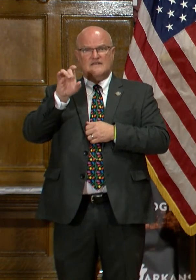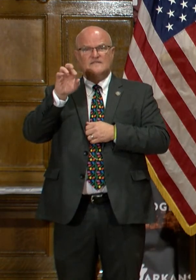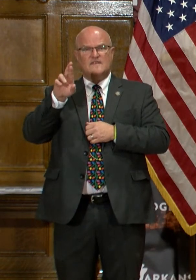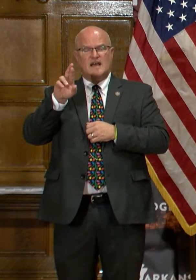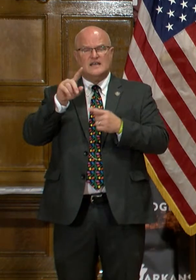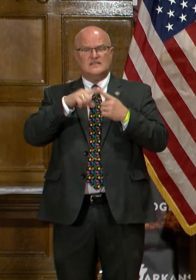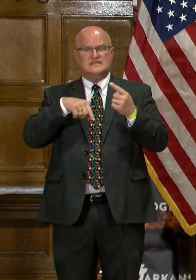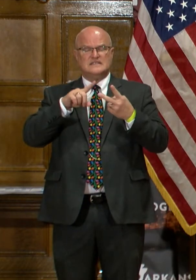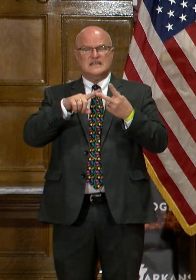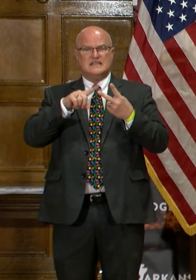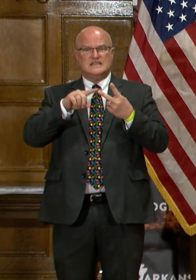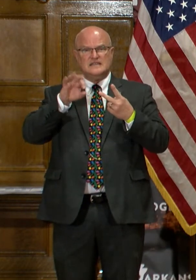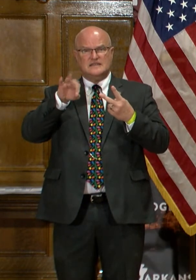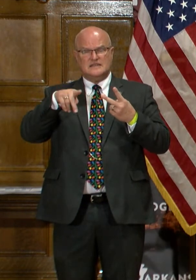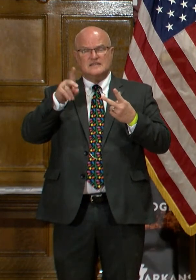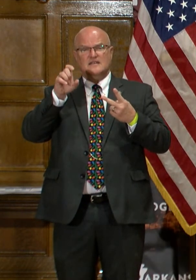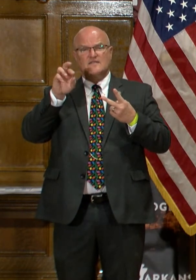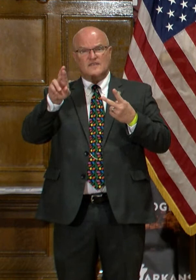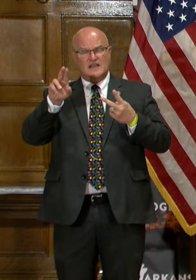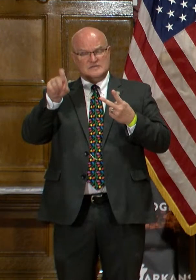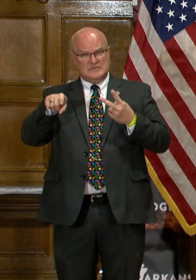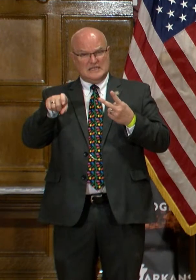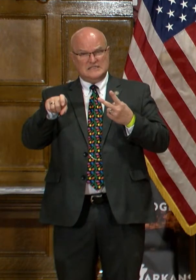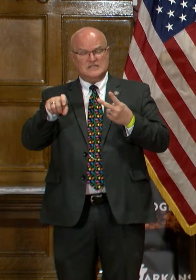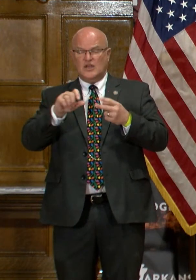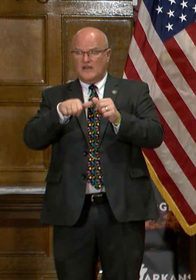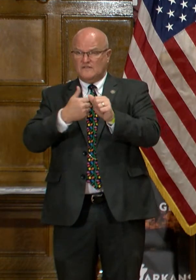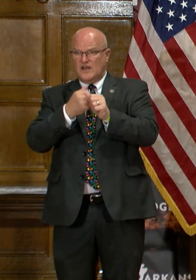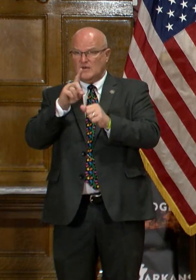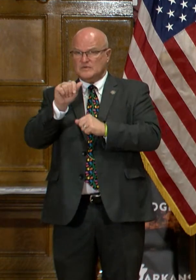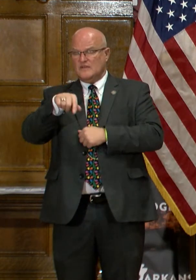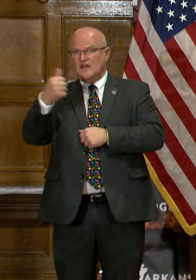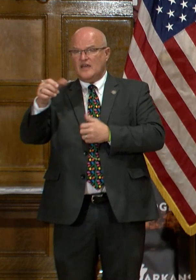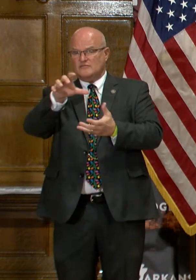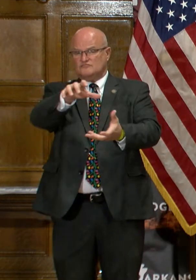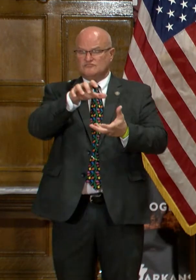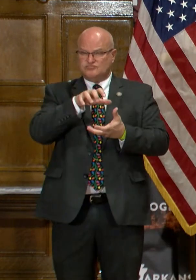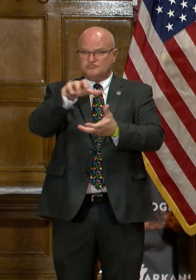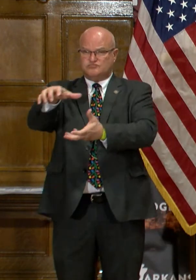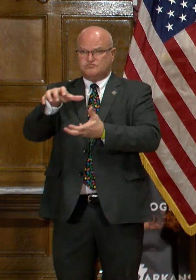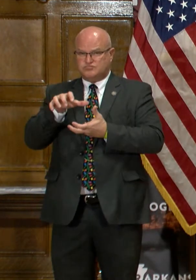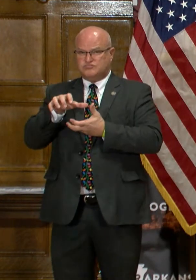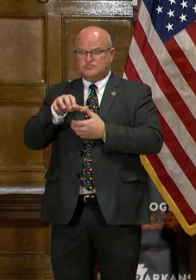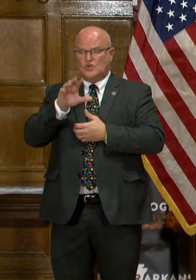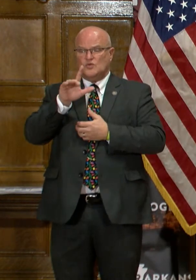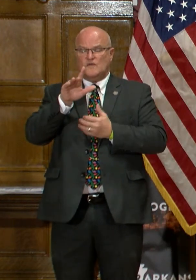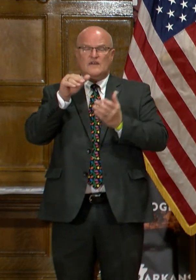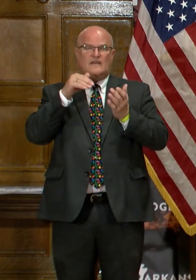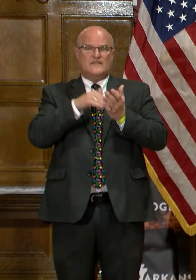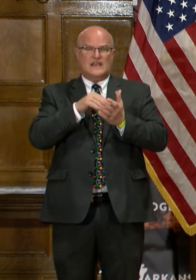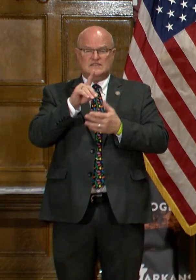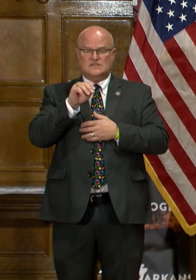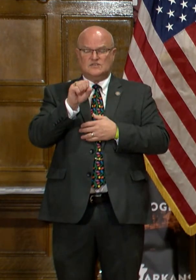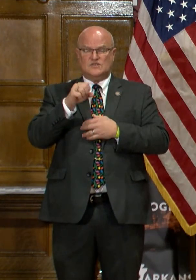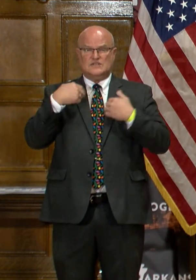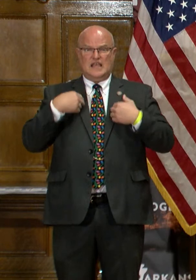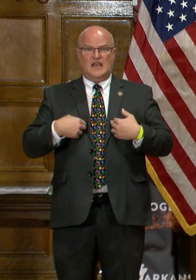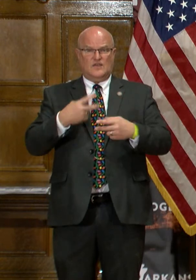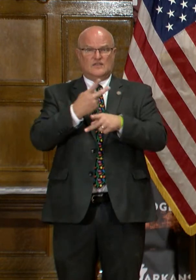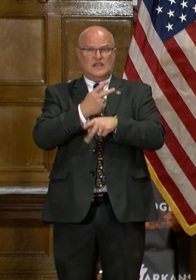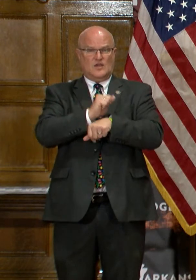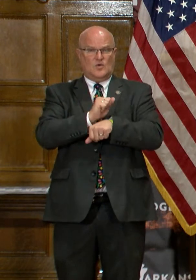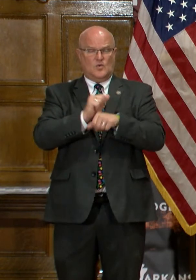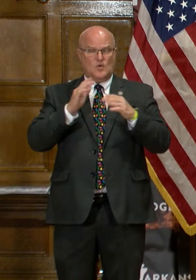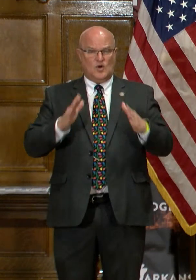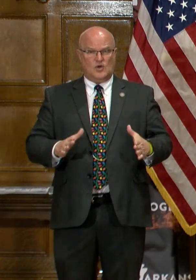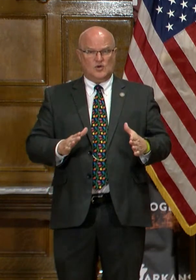dose has to be Pfizer. So do we have follow-up dates for other shipments? In other words, if we administer 25,000 doses to healthcare workers,